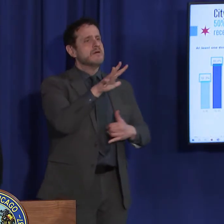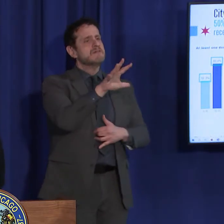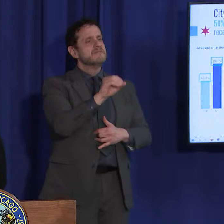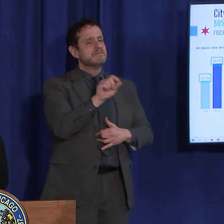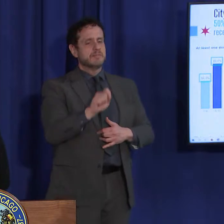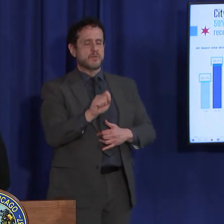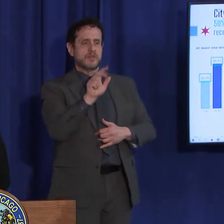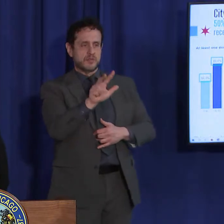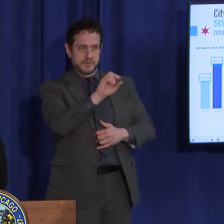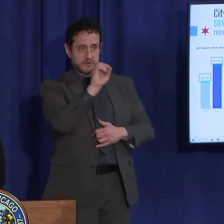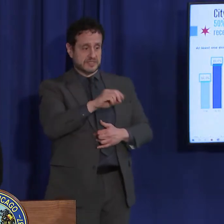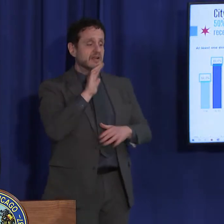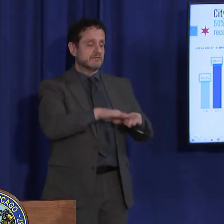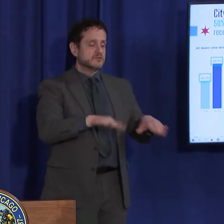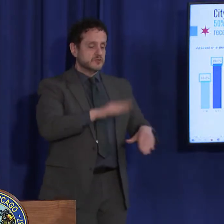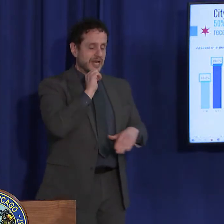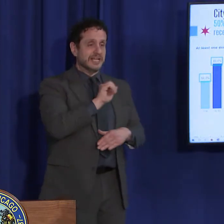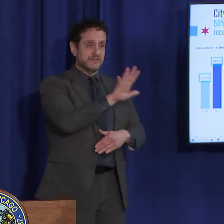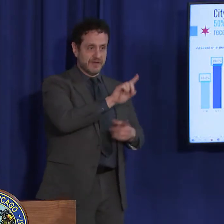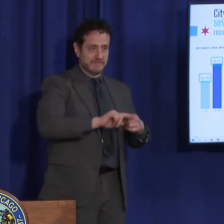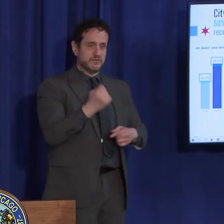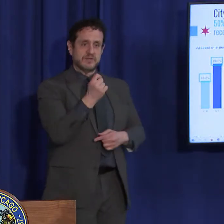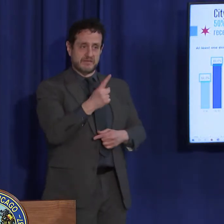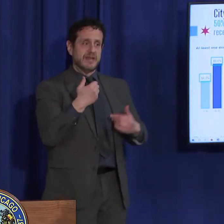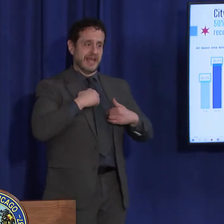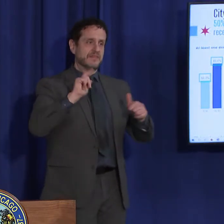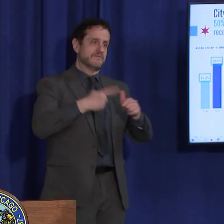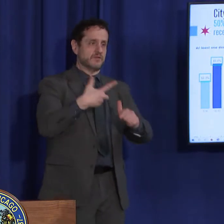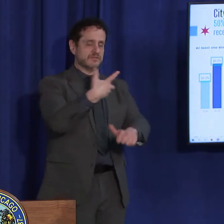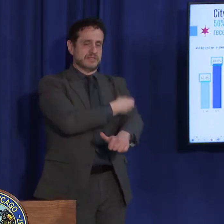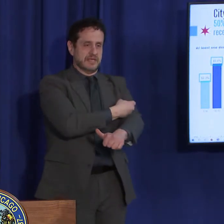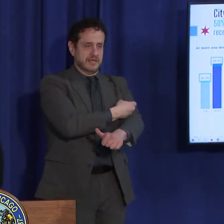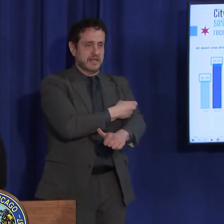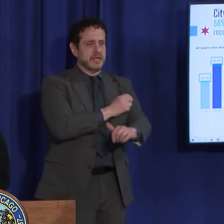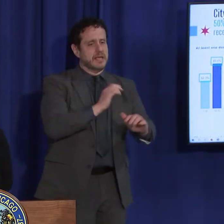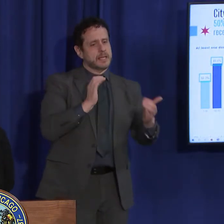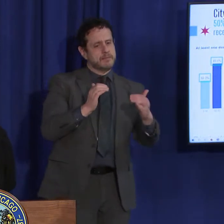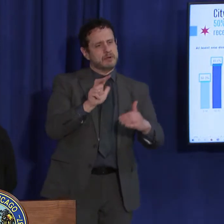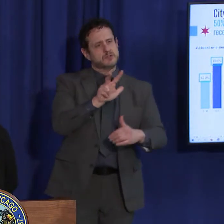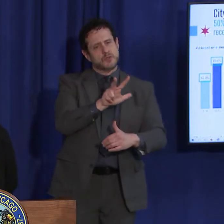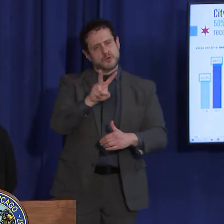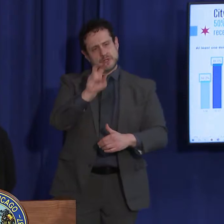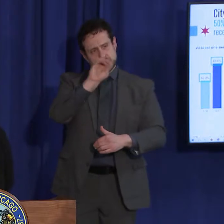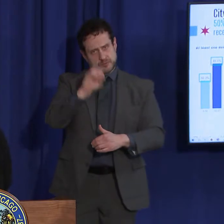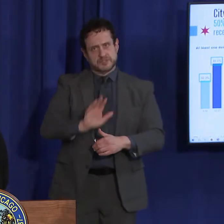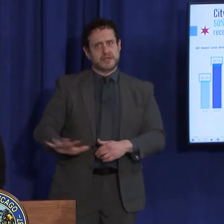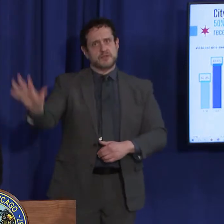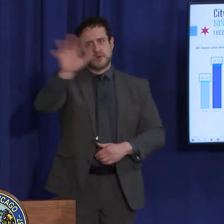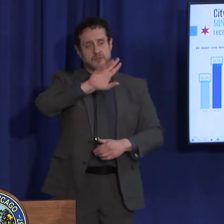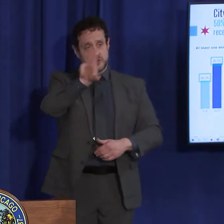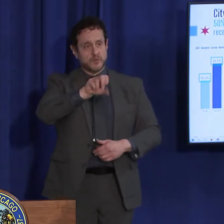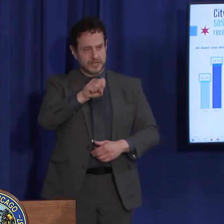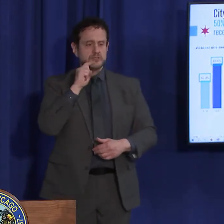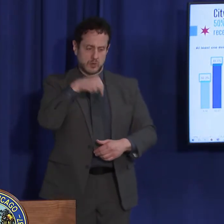of Chicago's 5 to 11-year-olds have had a first dose. That compares to only 32% on average across the US, so we're doing nicely there. We also